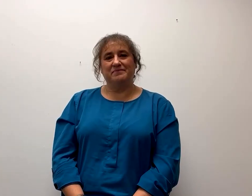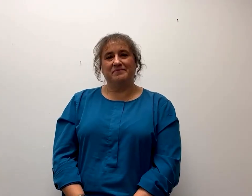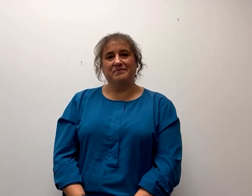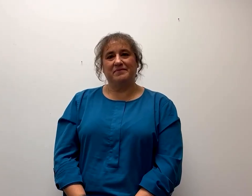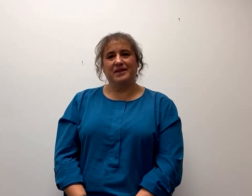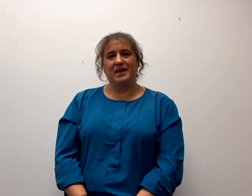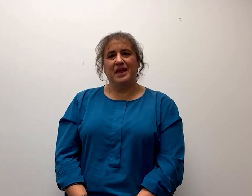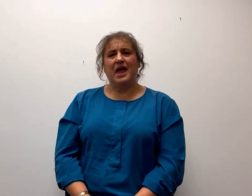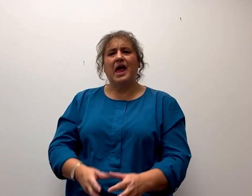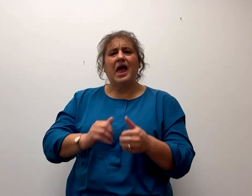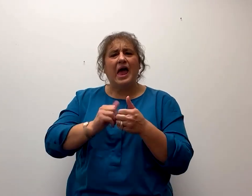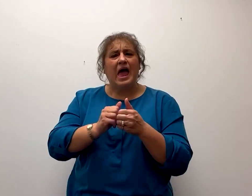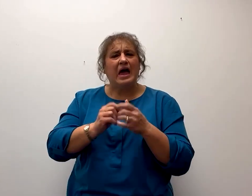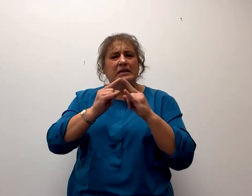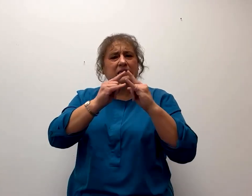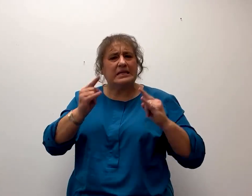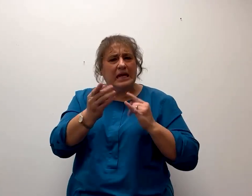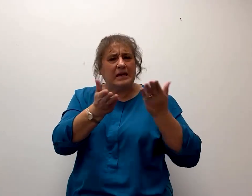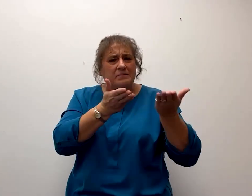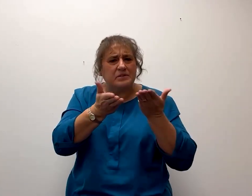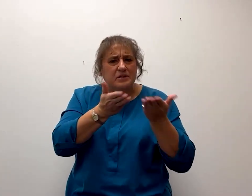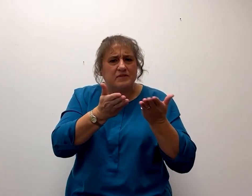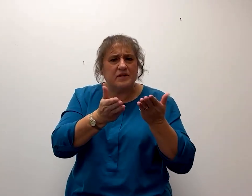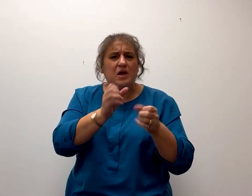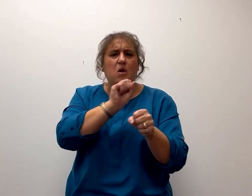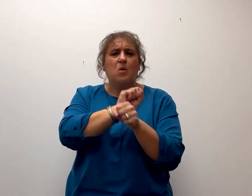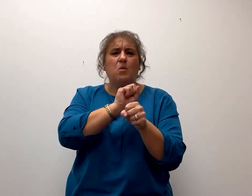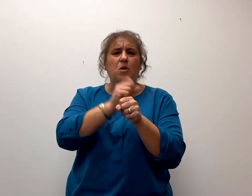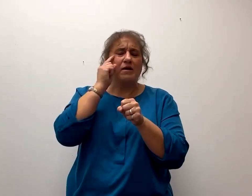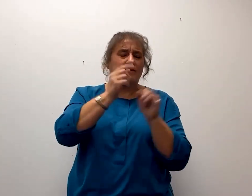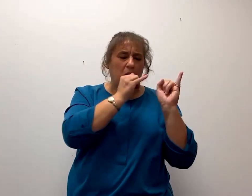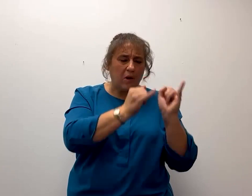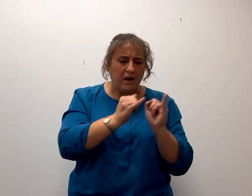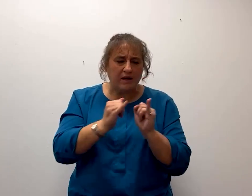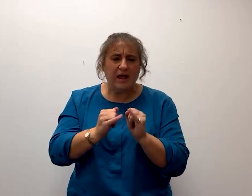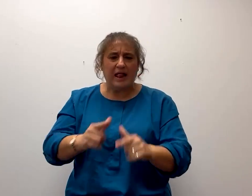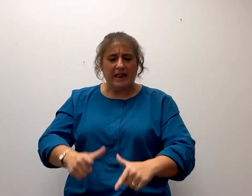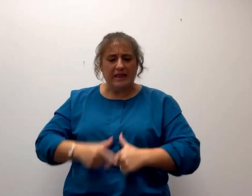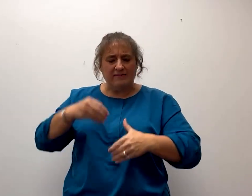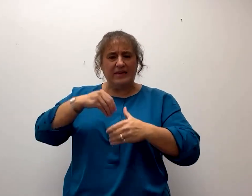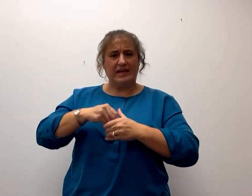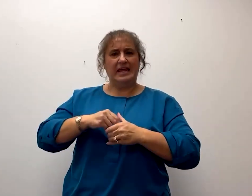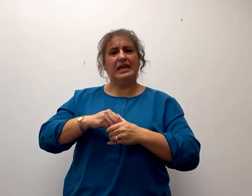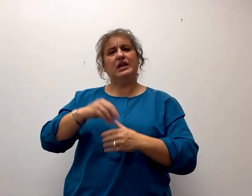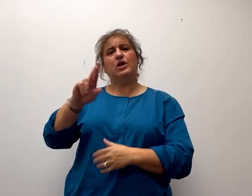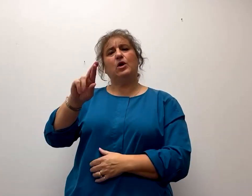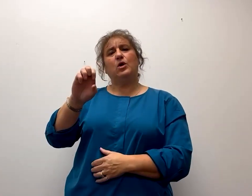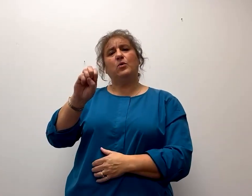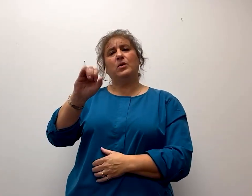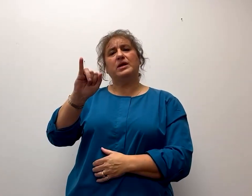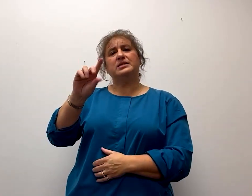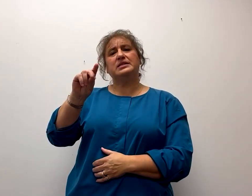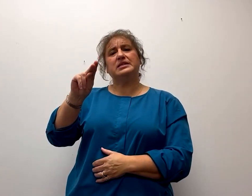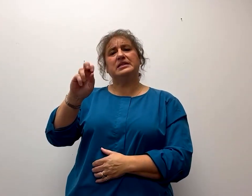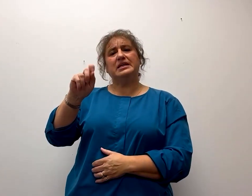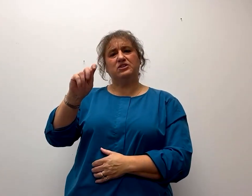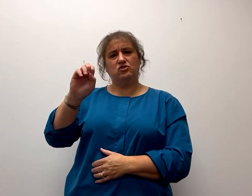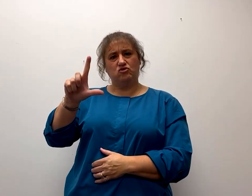So how does camp services work for individuals that reside in a residential facility? There are three potential paths for